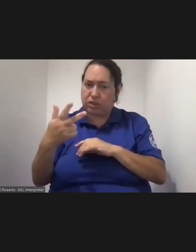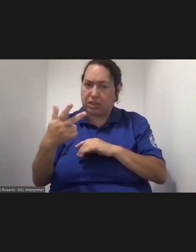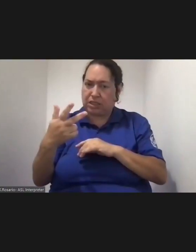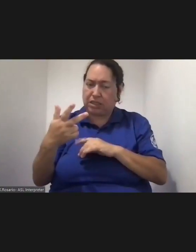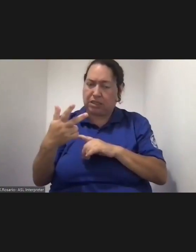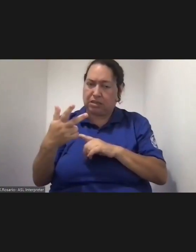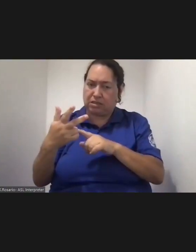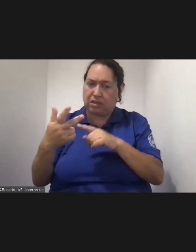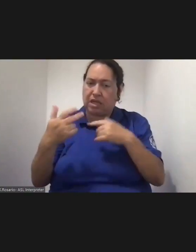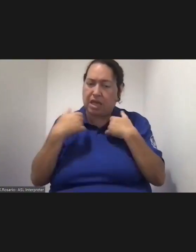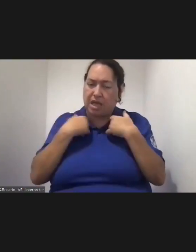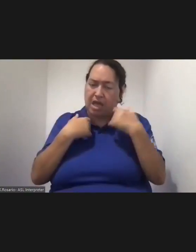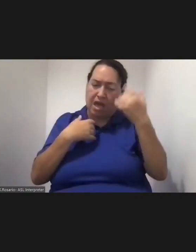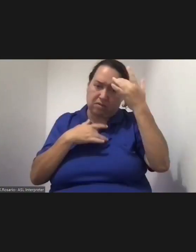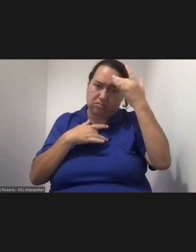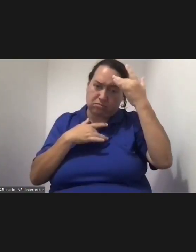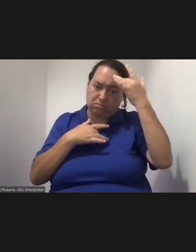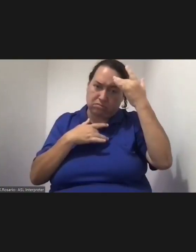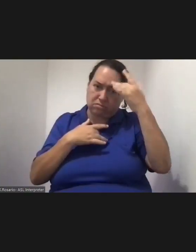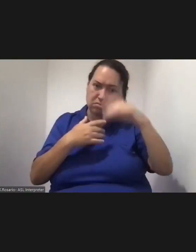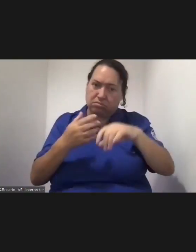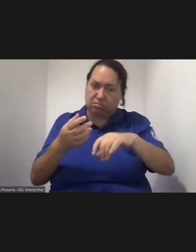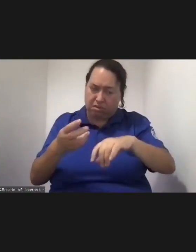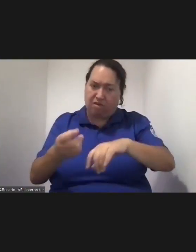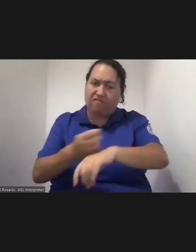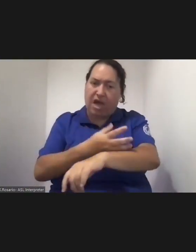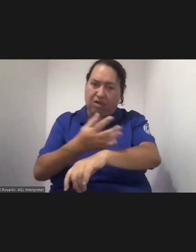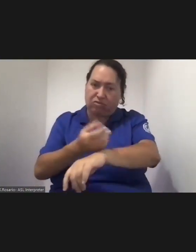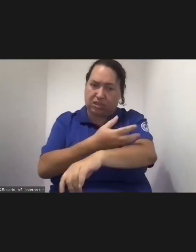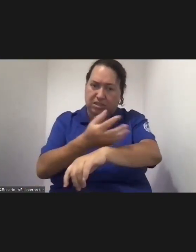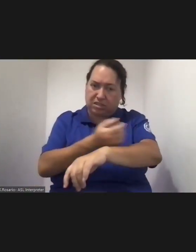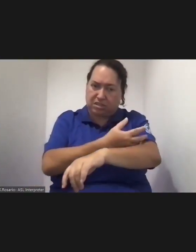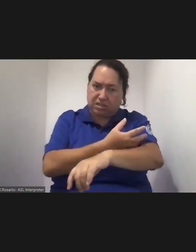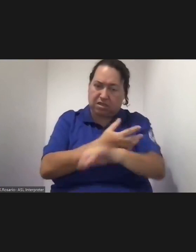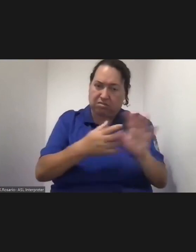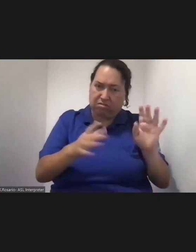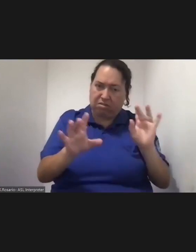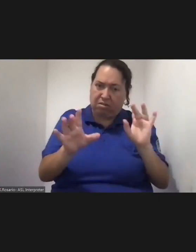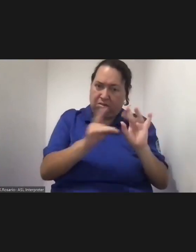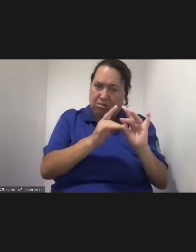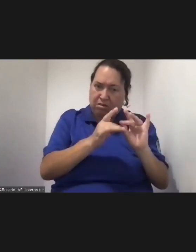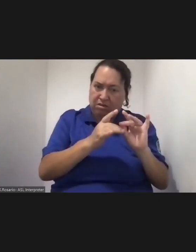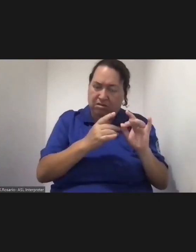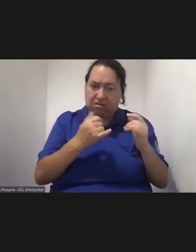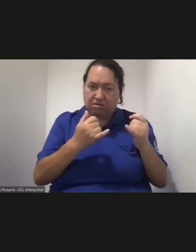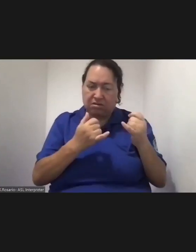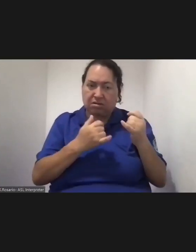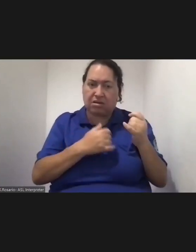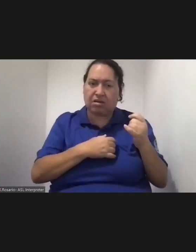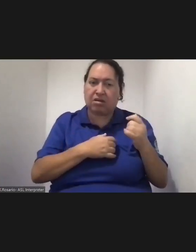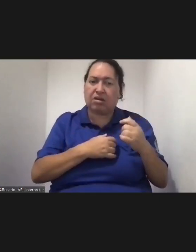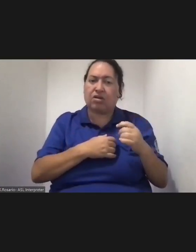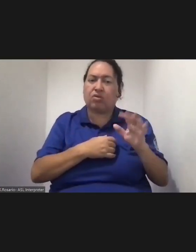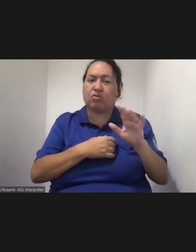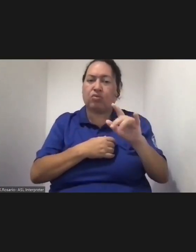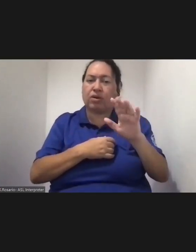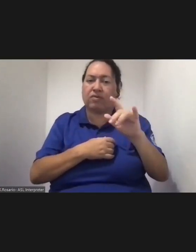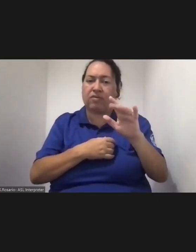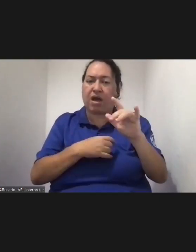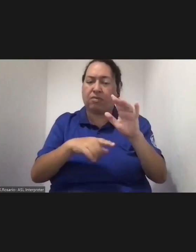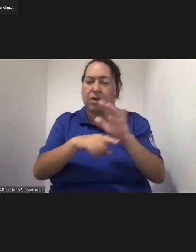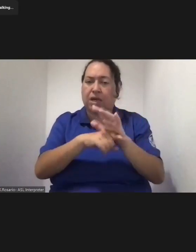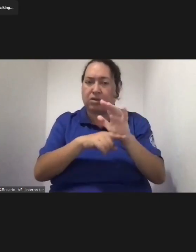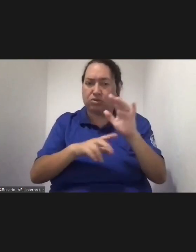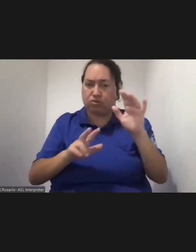the virus. Then out of that, if you minus that 3 from 25, we have 21